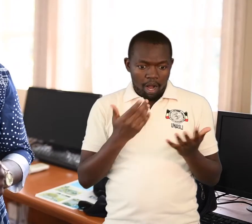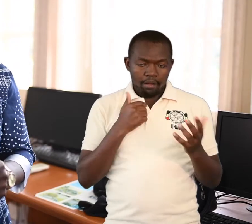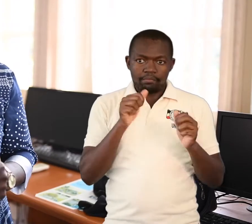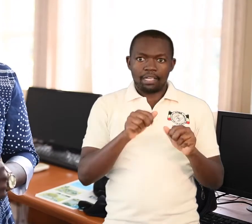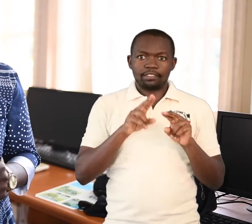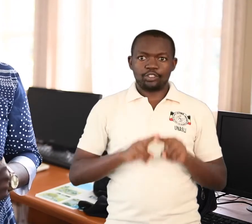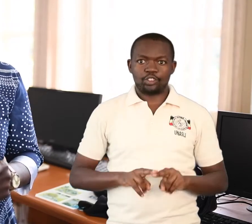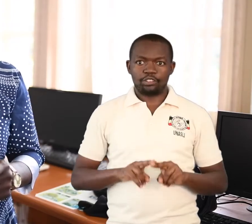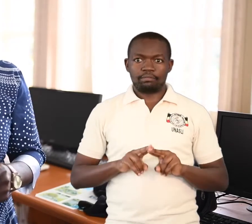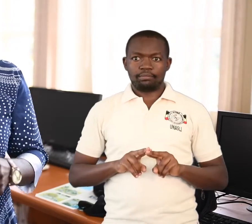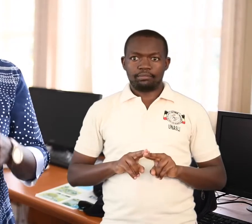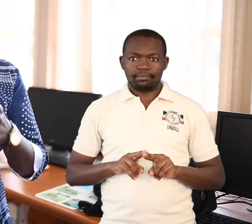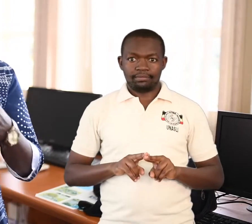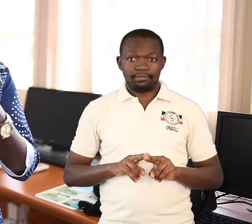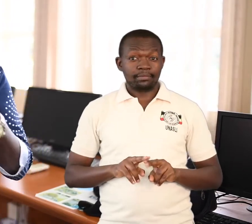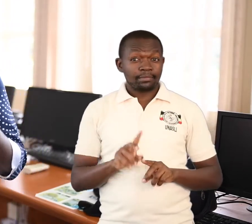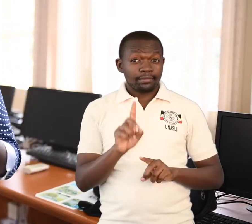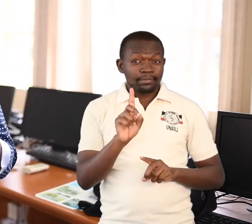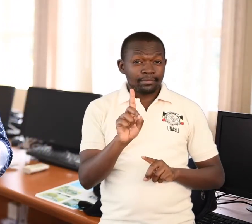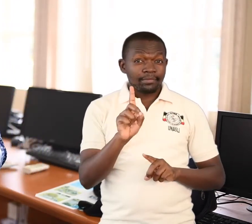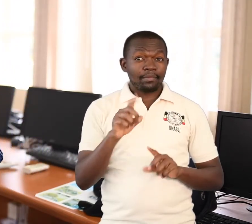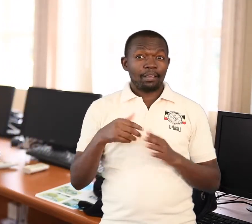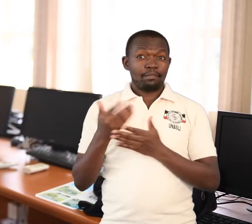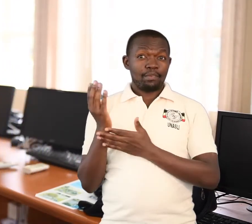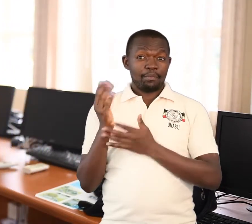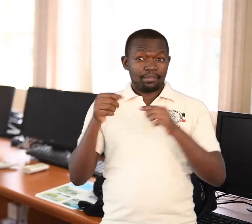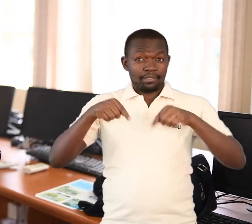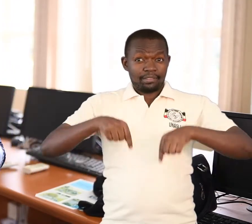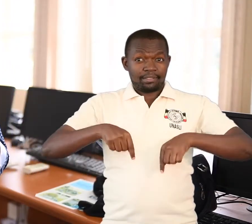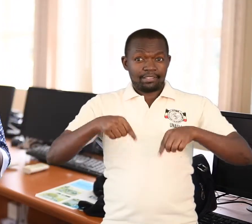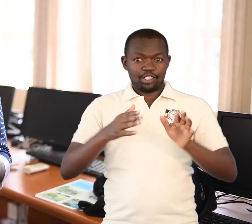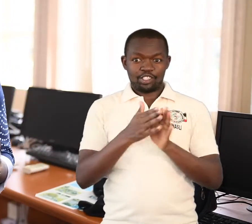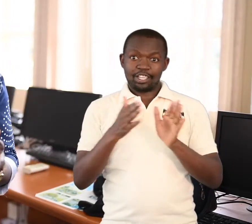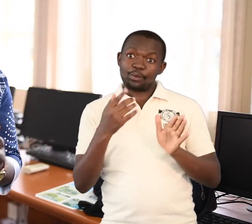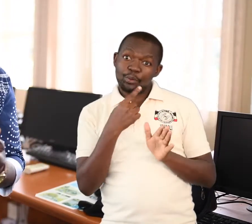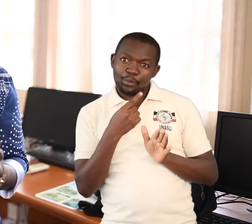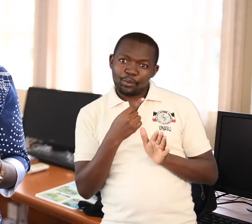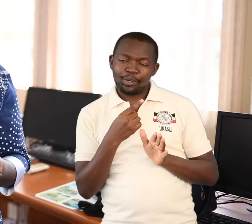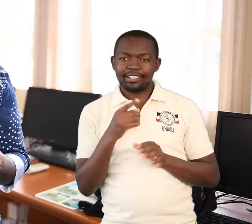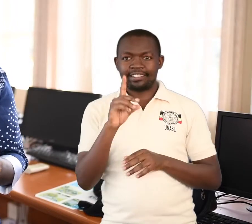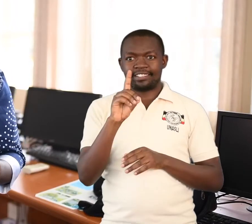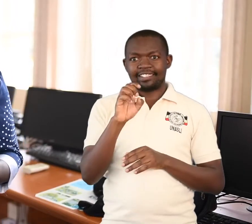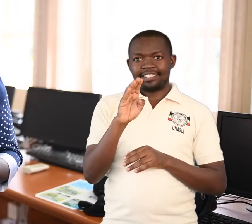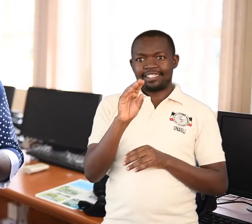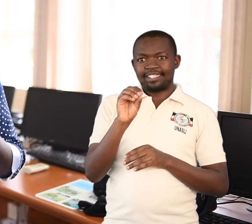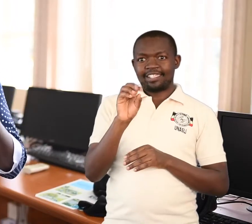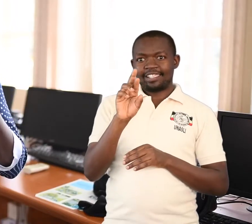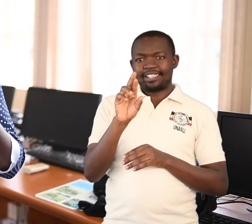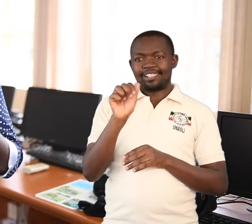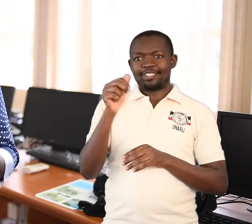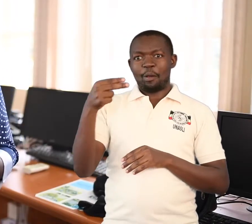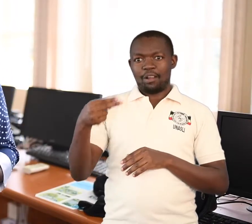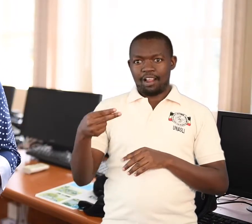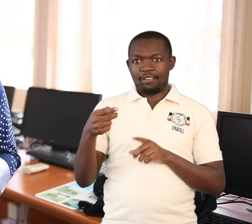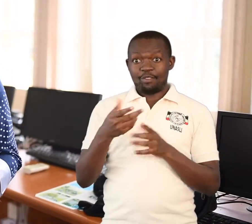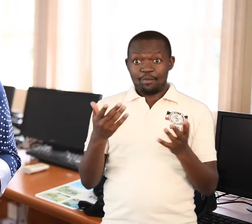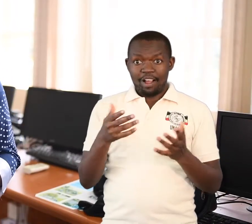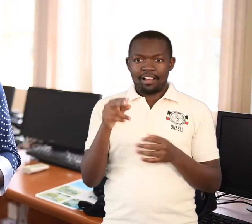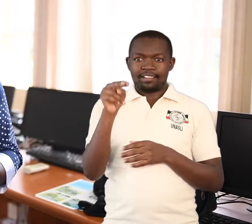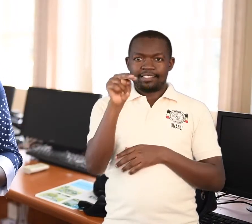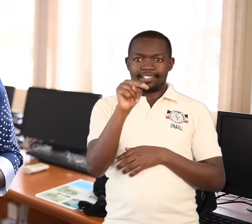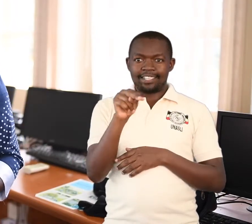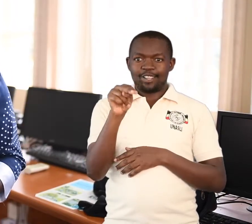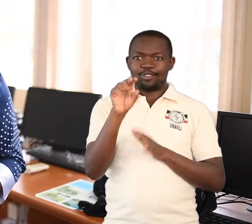sit. The one going to present to you this session is Deborah Rebecca Magera from National